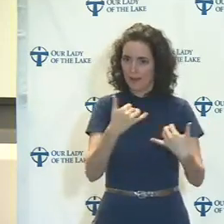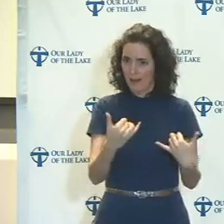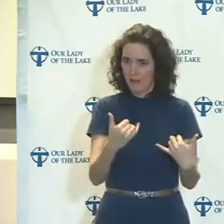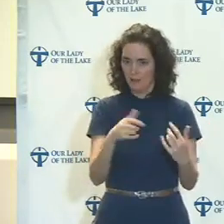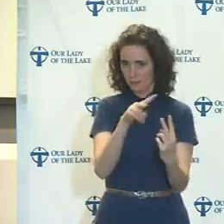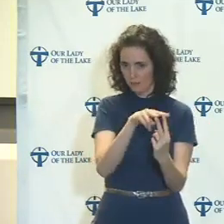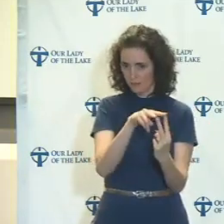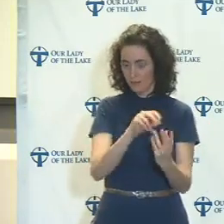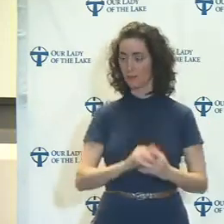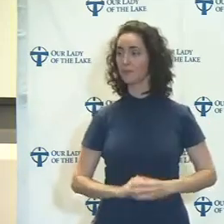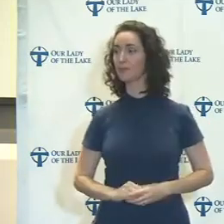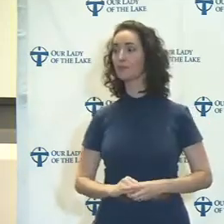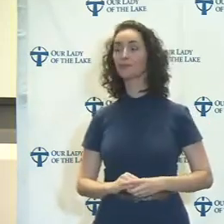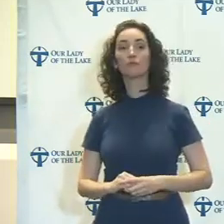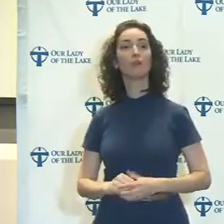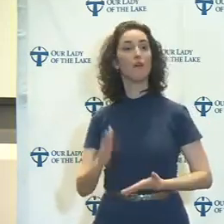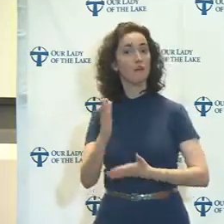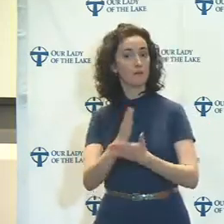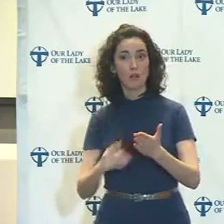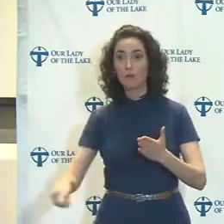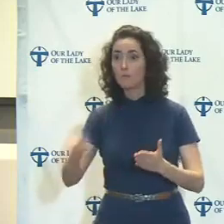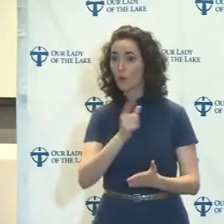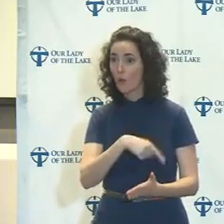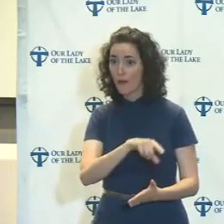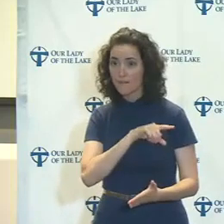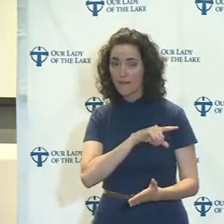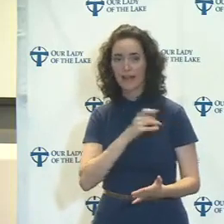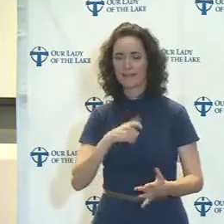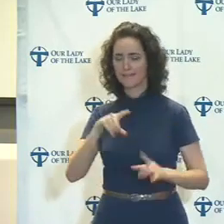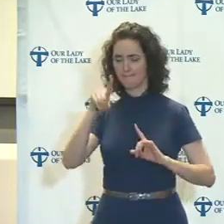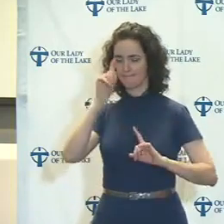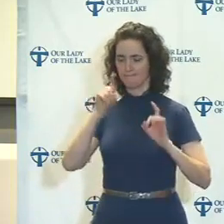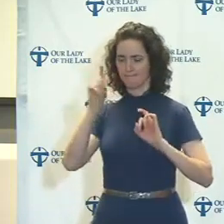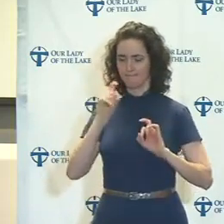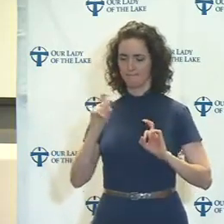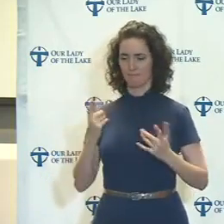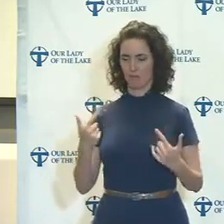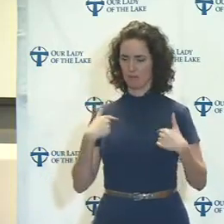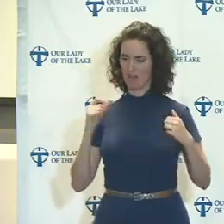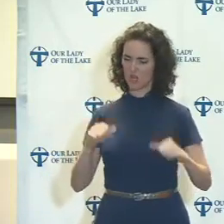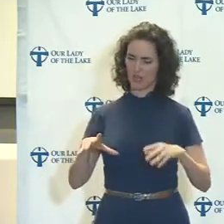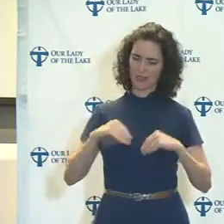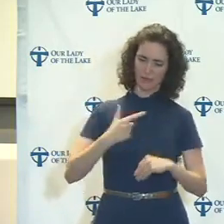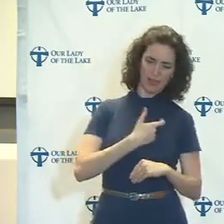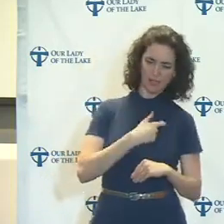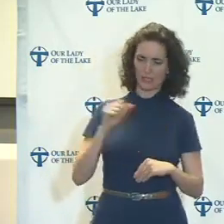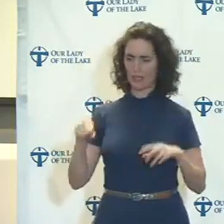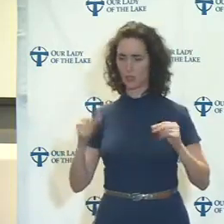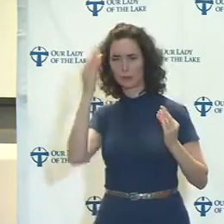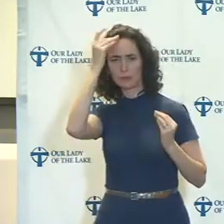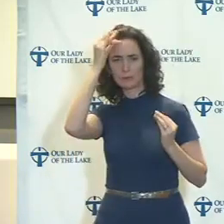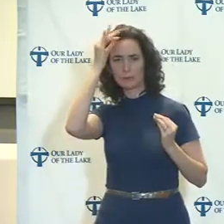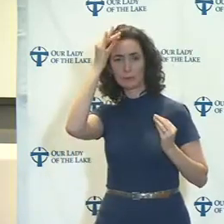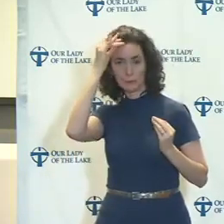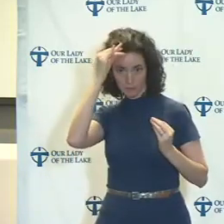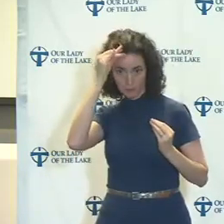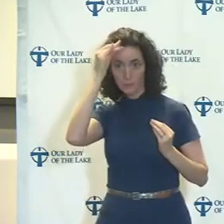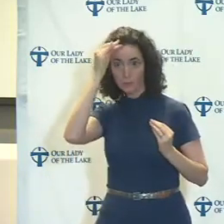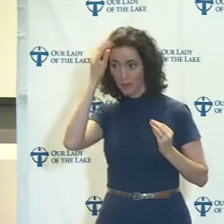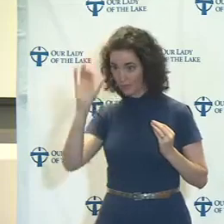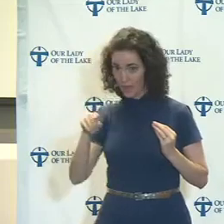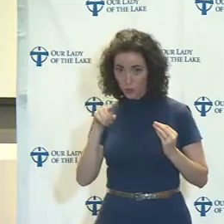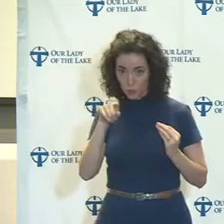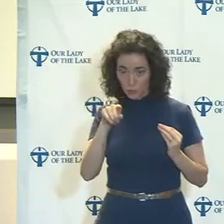For those who are eligible and may continue to have questions about whether they should get the vaccine, I want